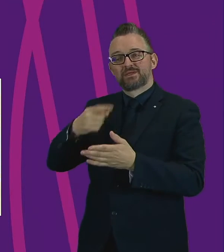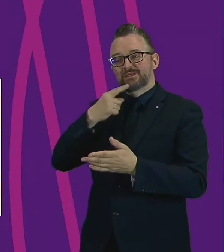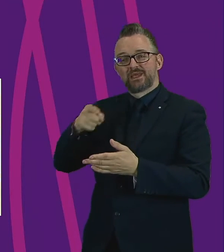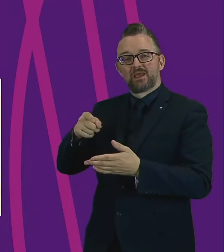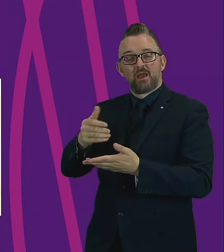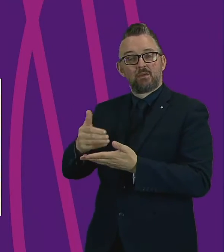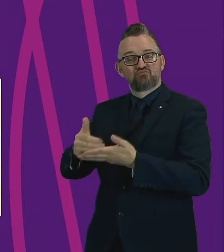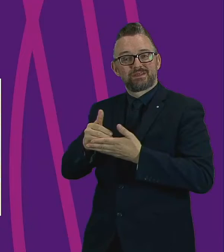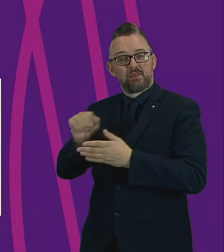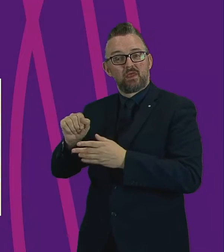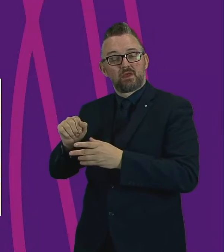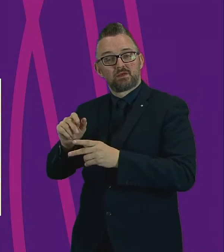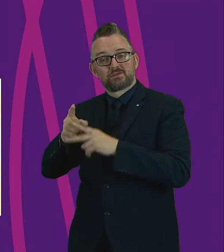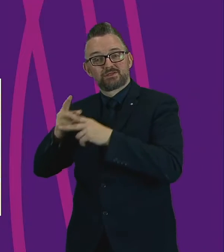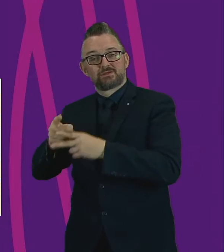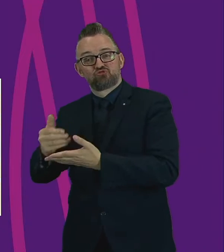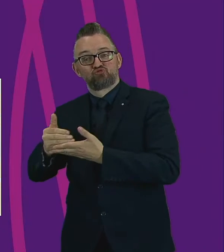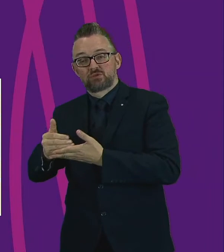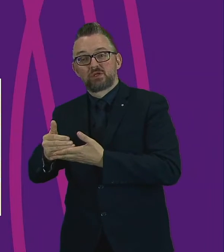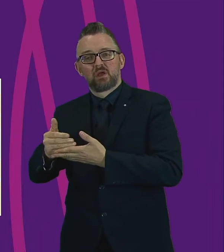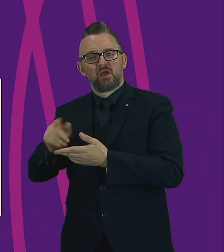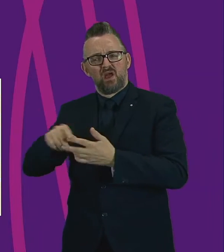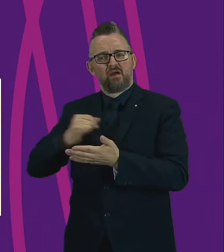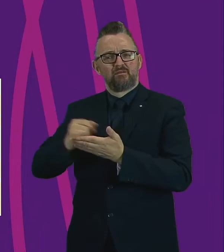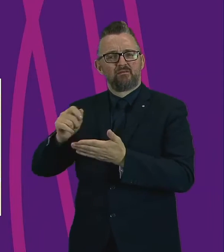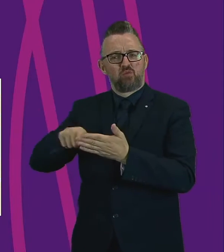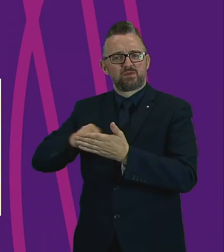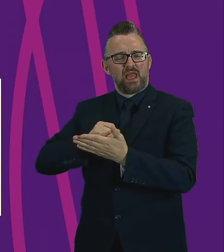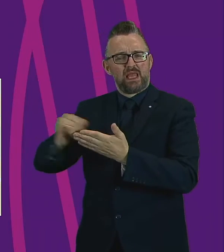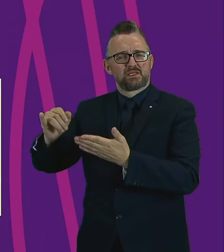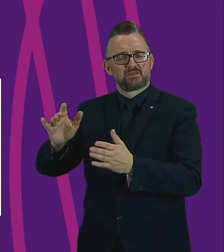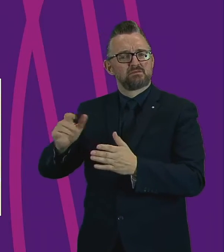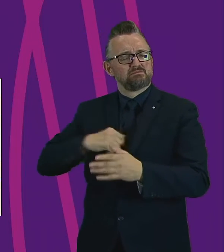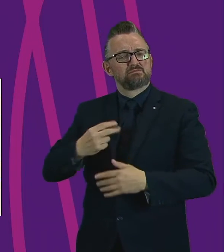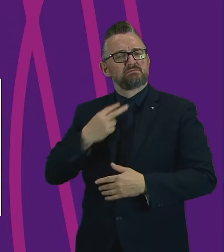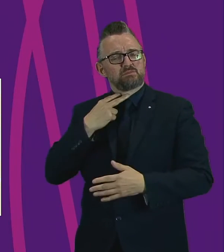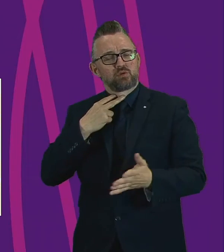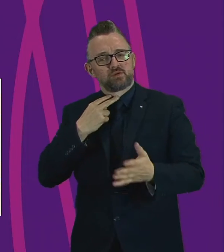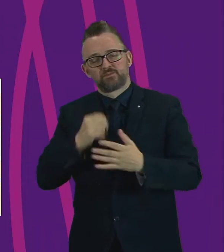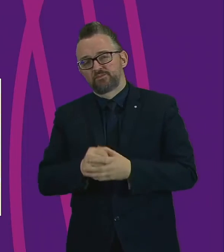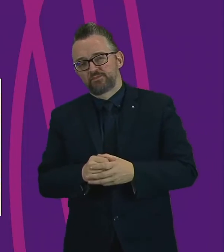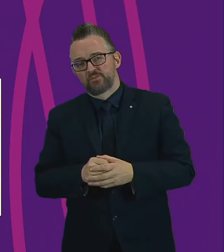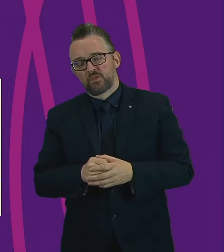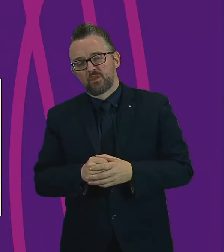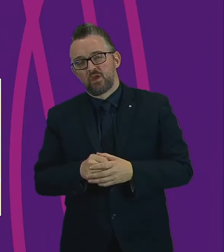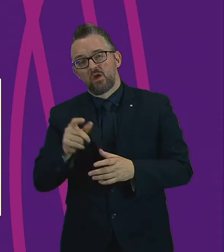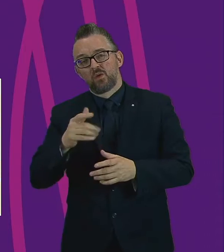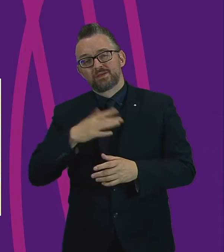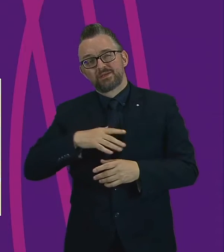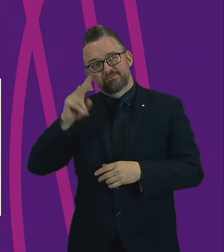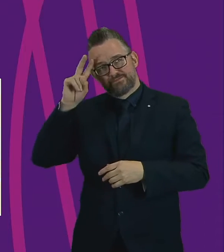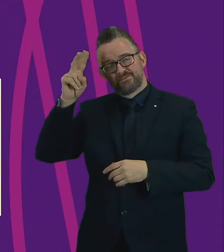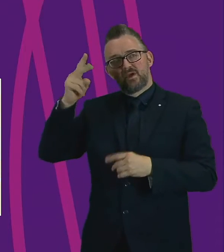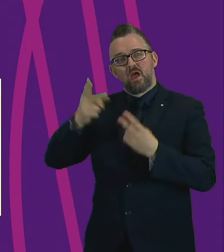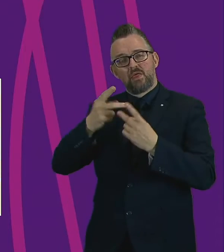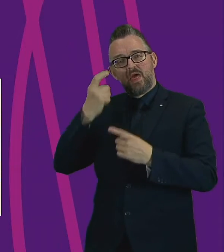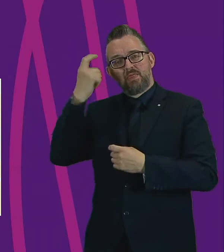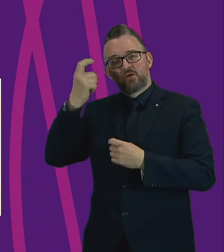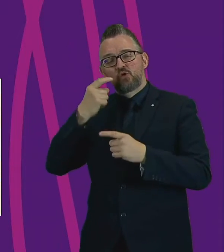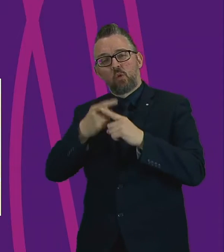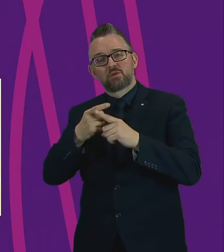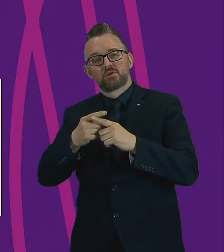security 2 weeks ago. Now, a week ago, the Cabinet Secretary said that we need a revolution in economic thinking that stimulates and values